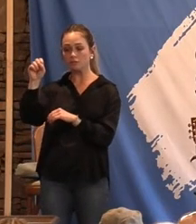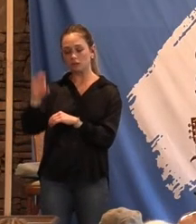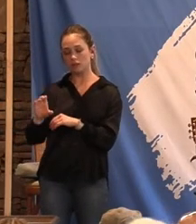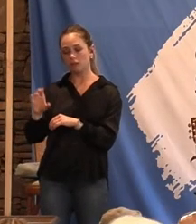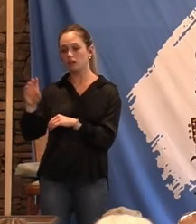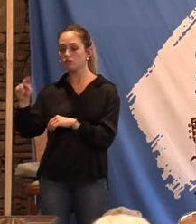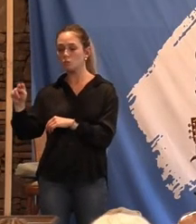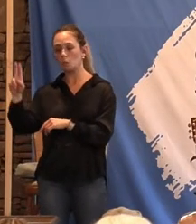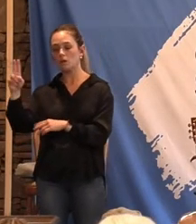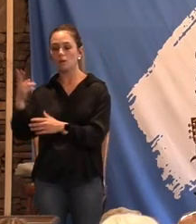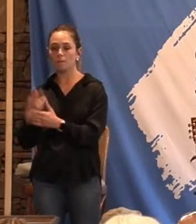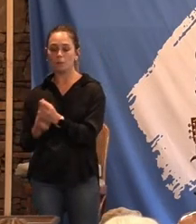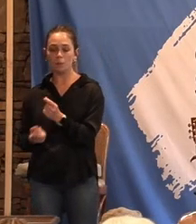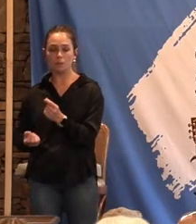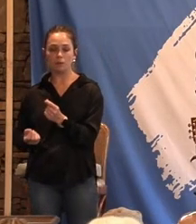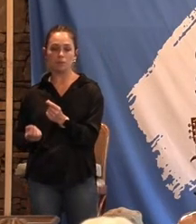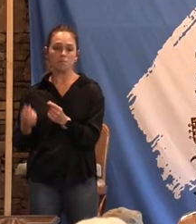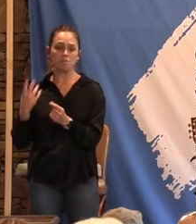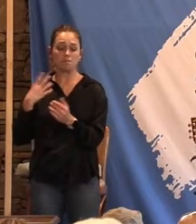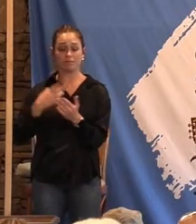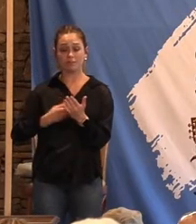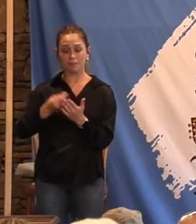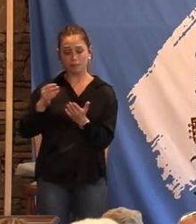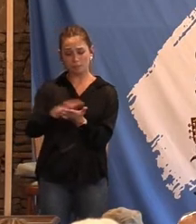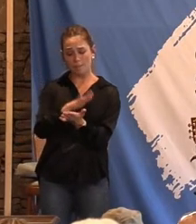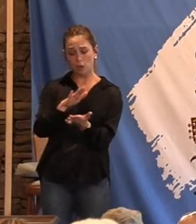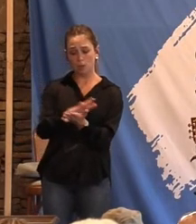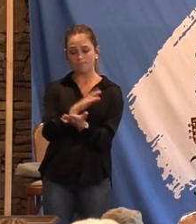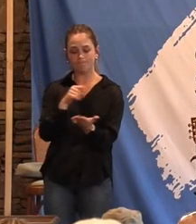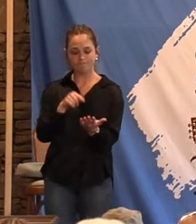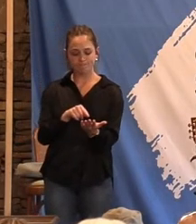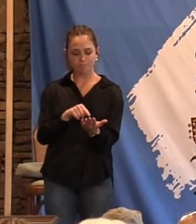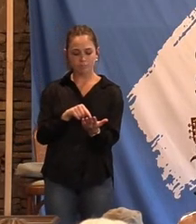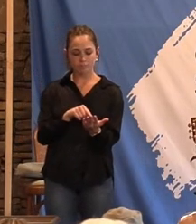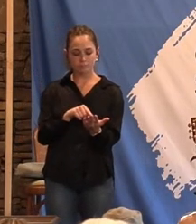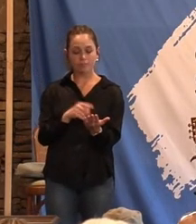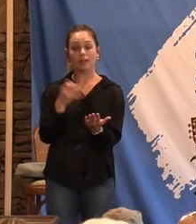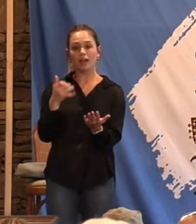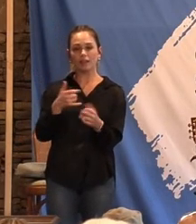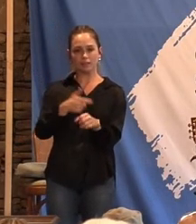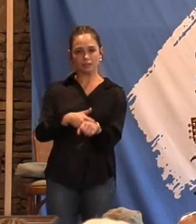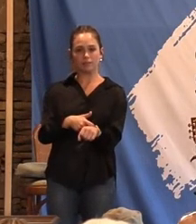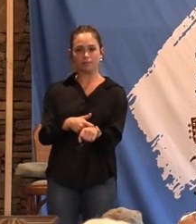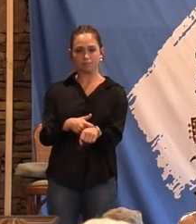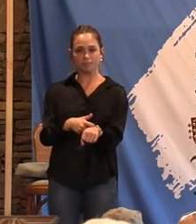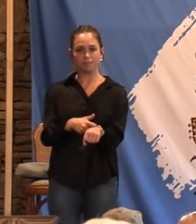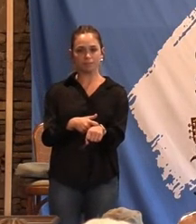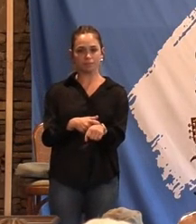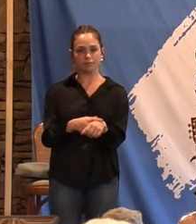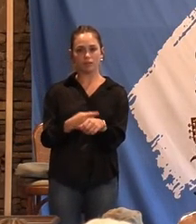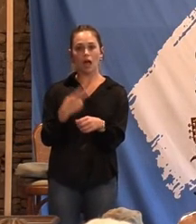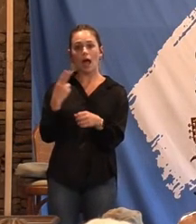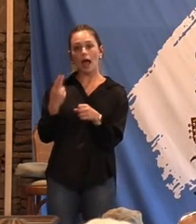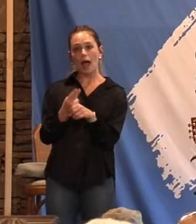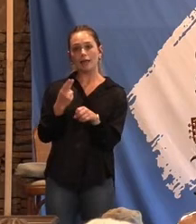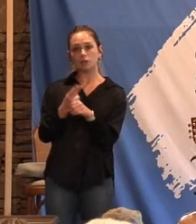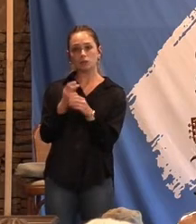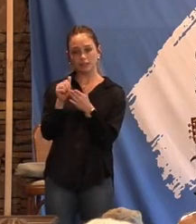I pulled out that piece of paper. And this time, I used the